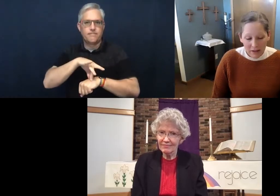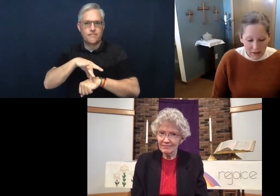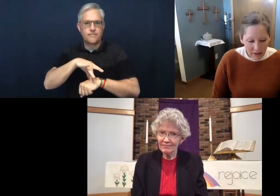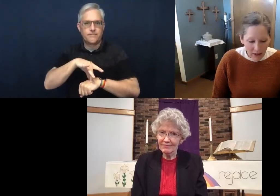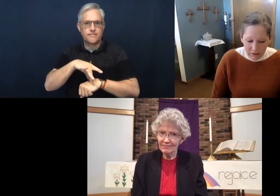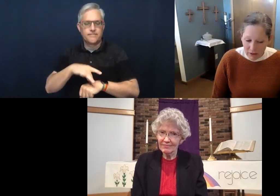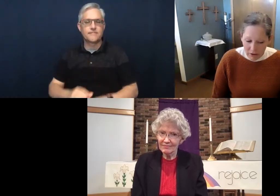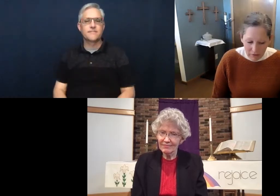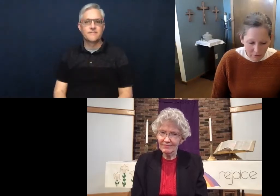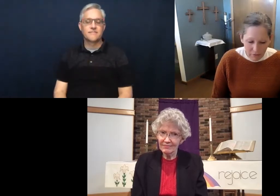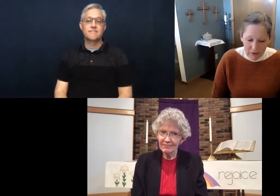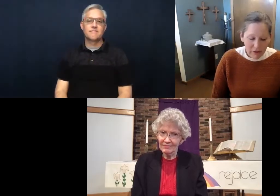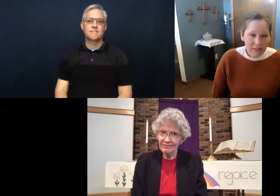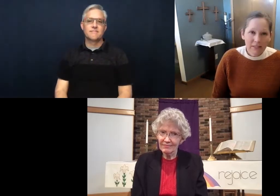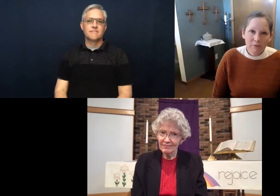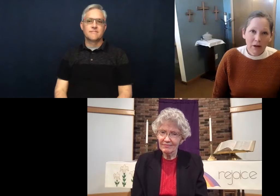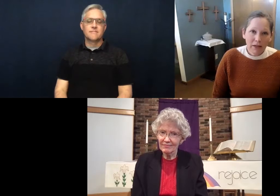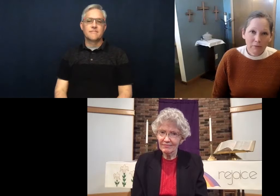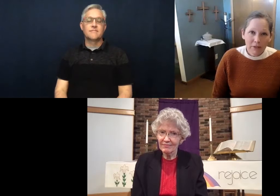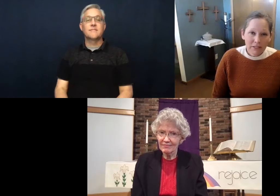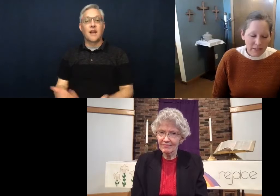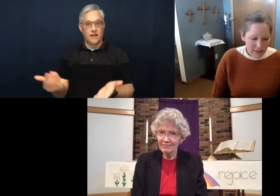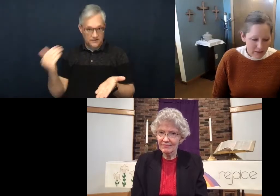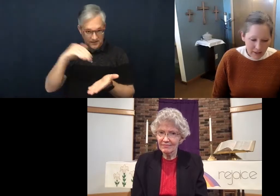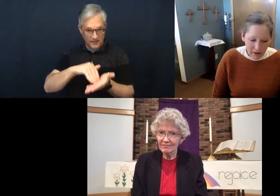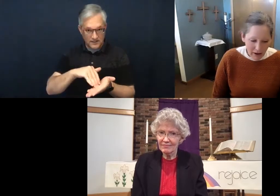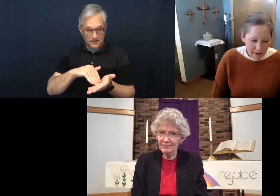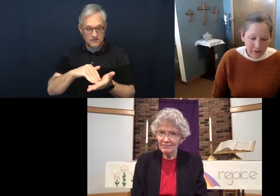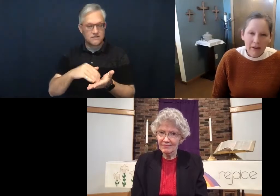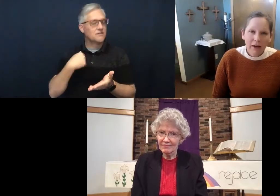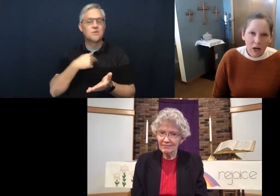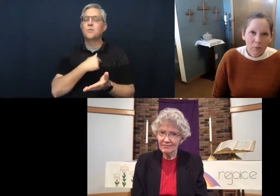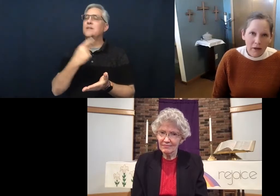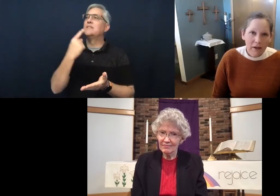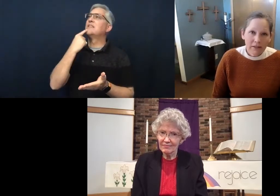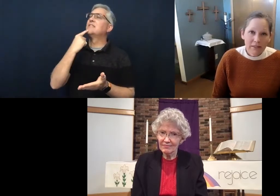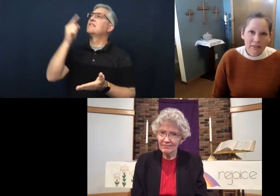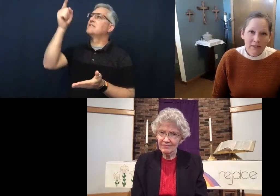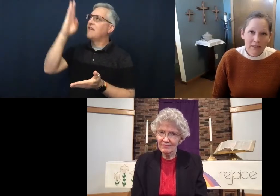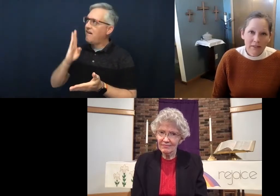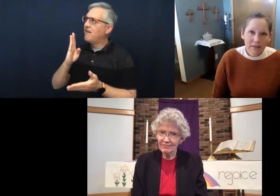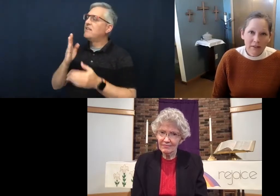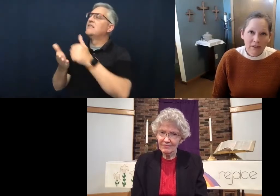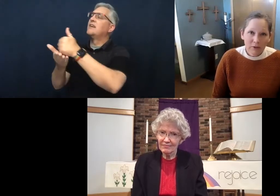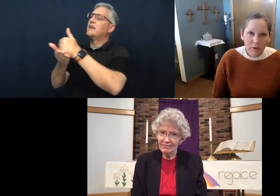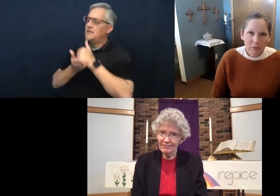And again, with this in mind, we just say, God, help us, we pray.